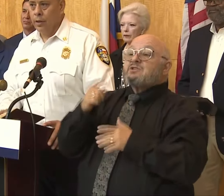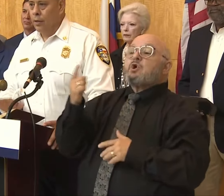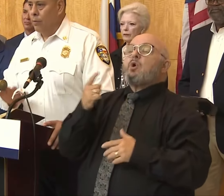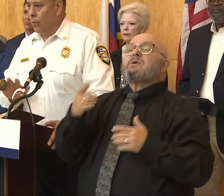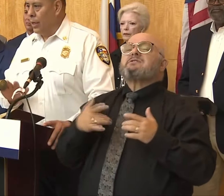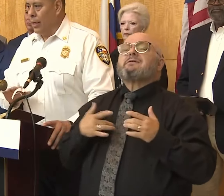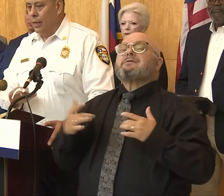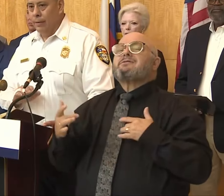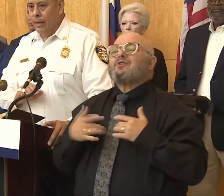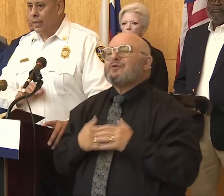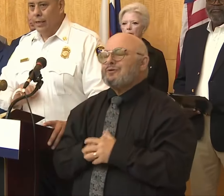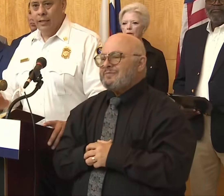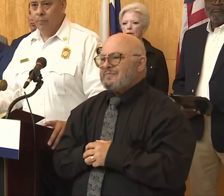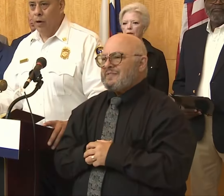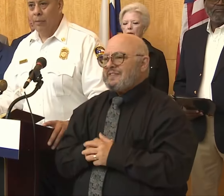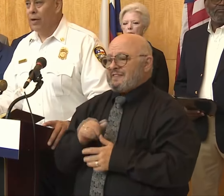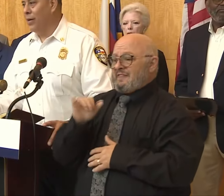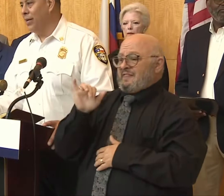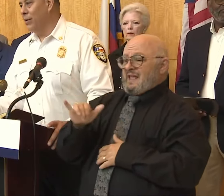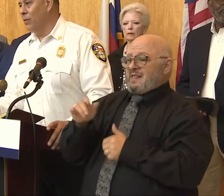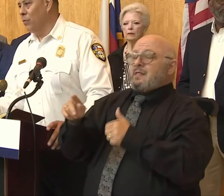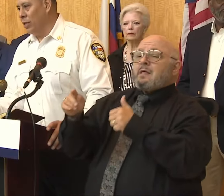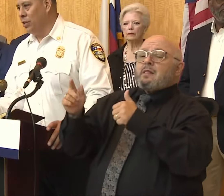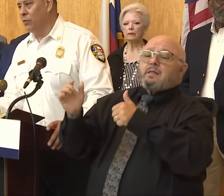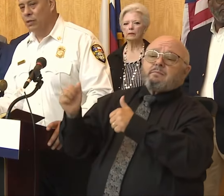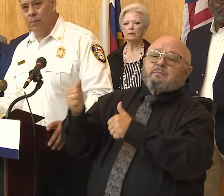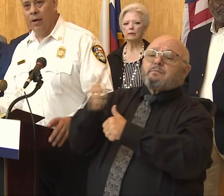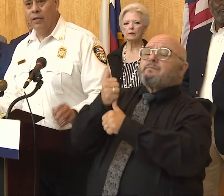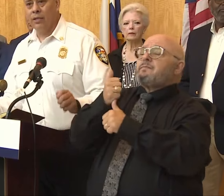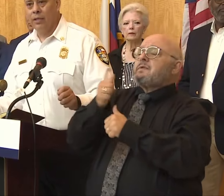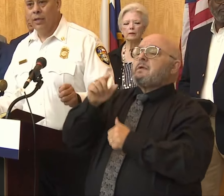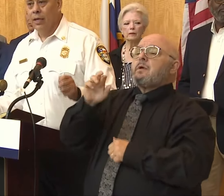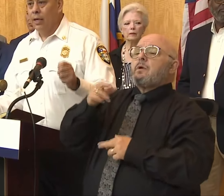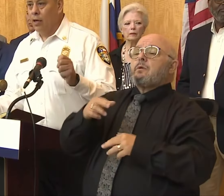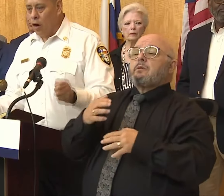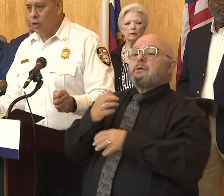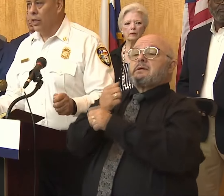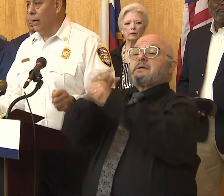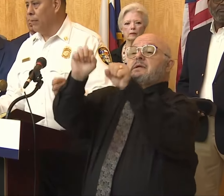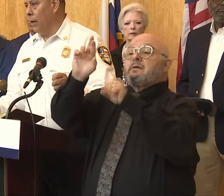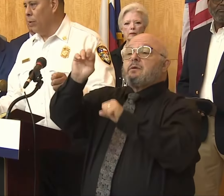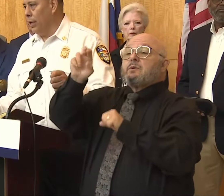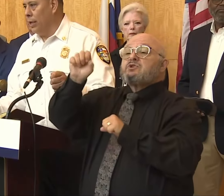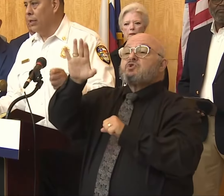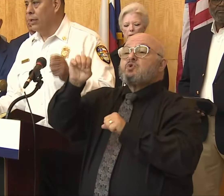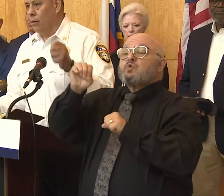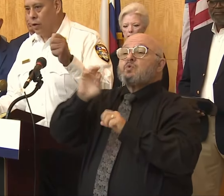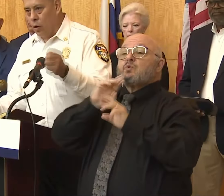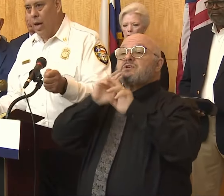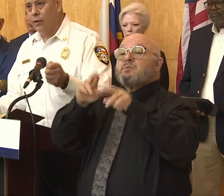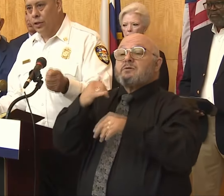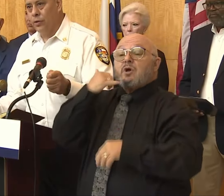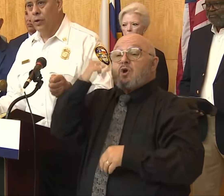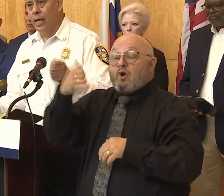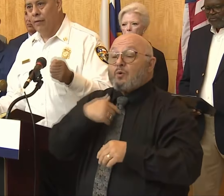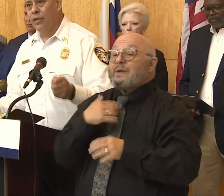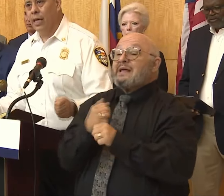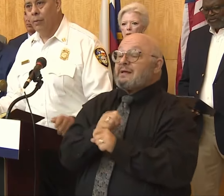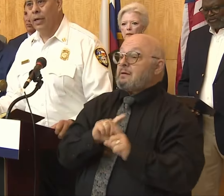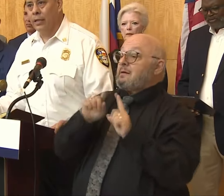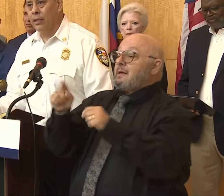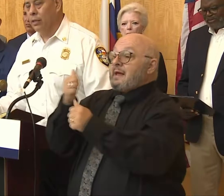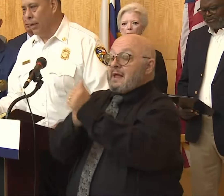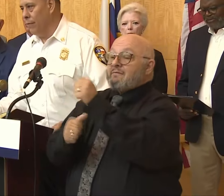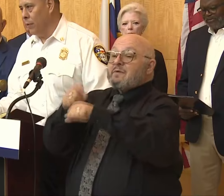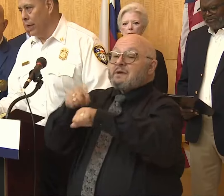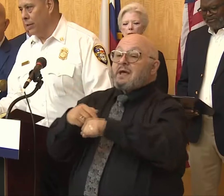concern. That is the primary rescue response call type that we go out to every time